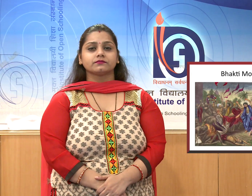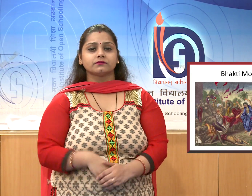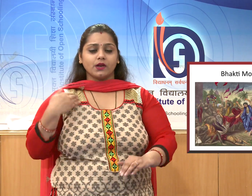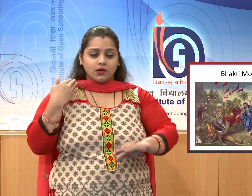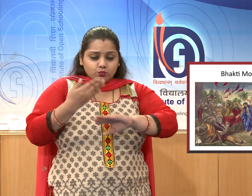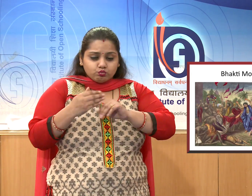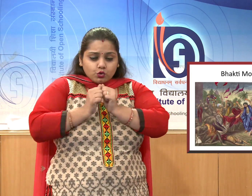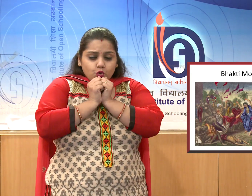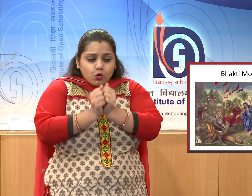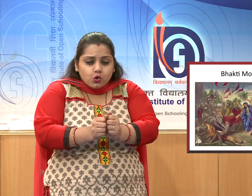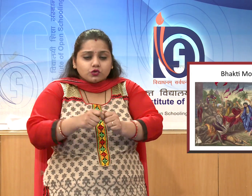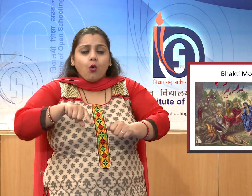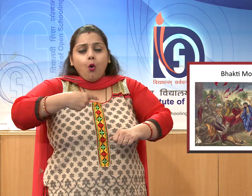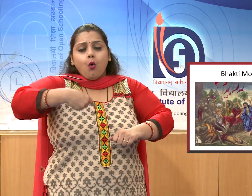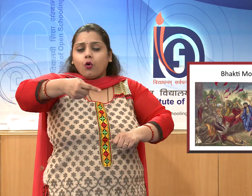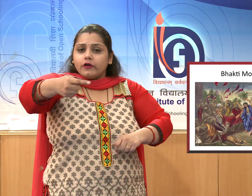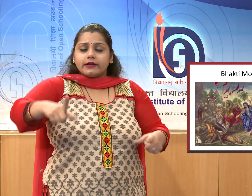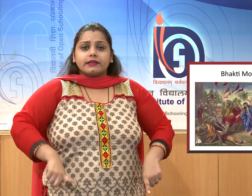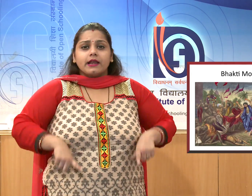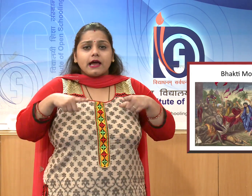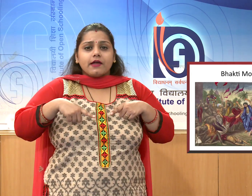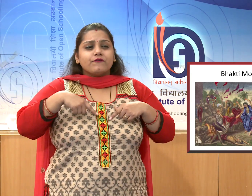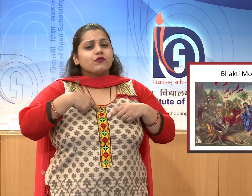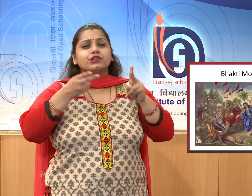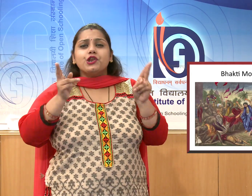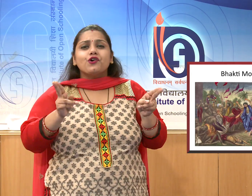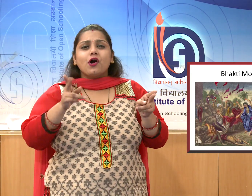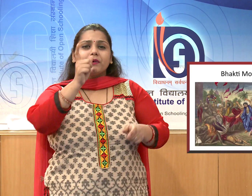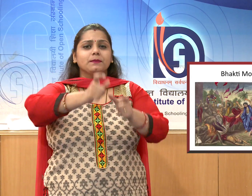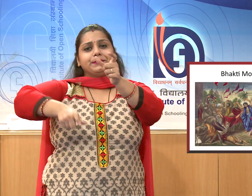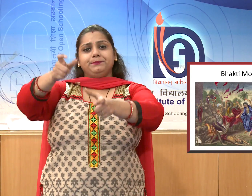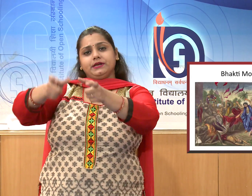came very close to the everyday lives of ordinary people.